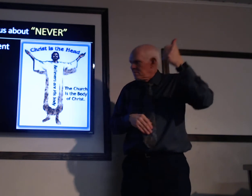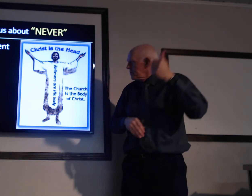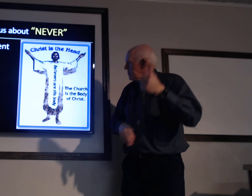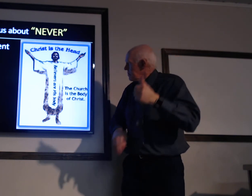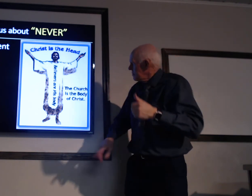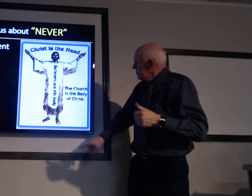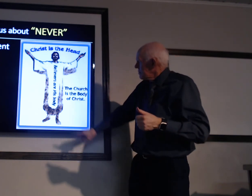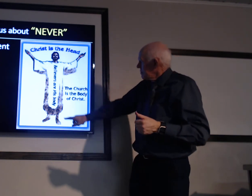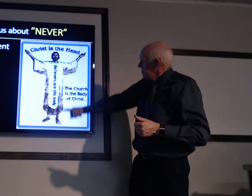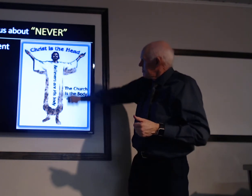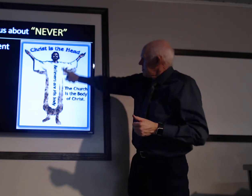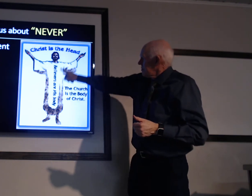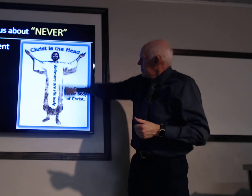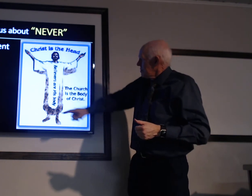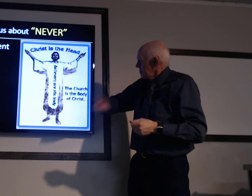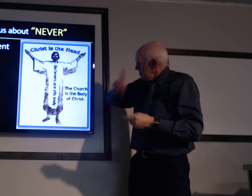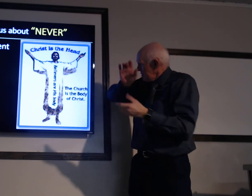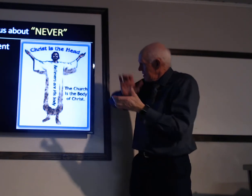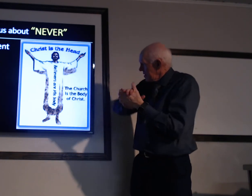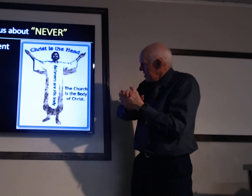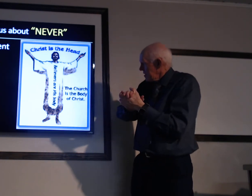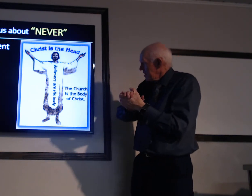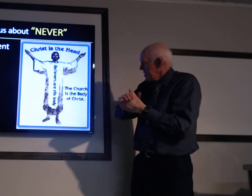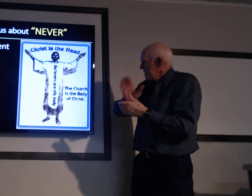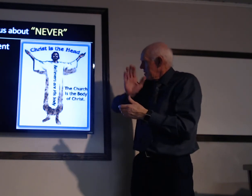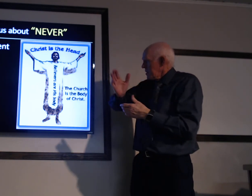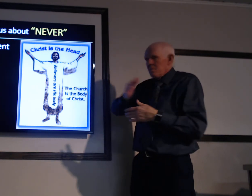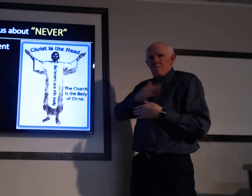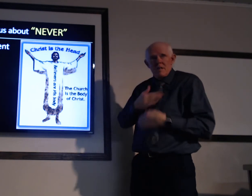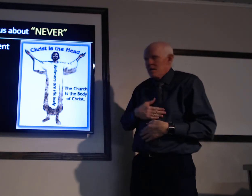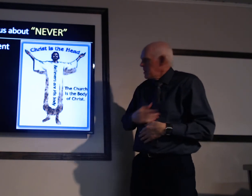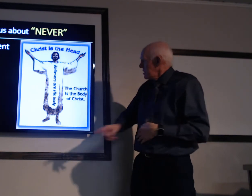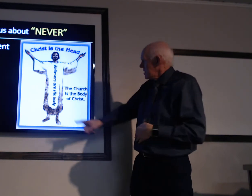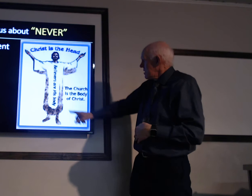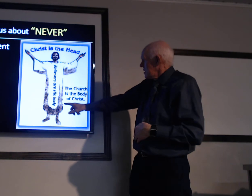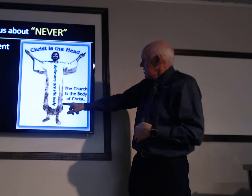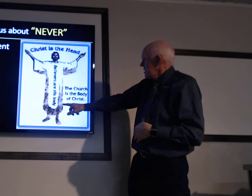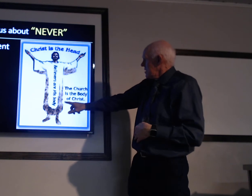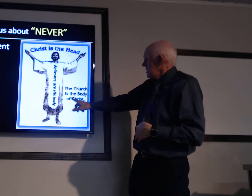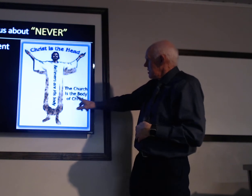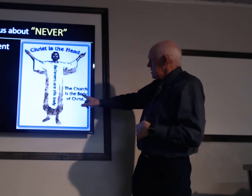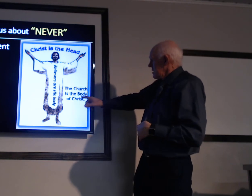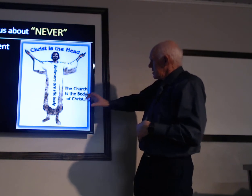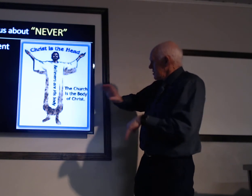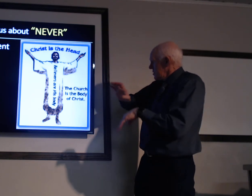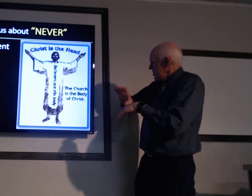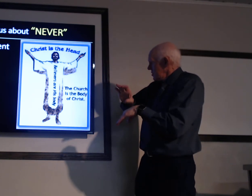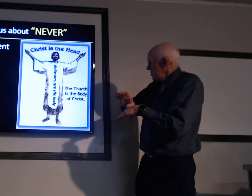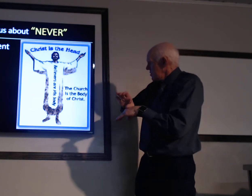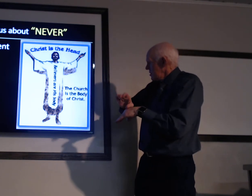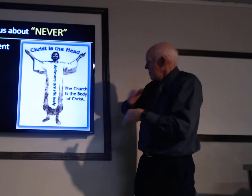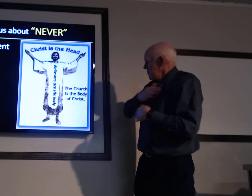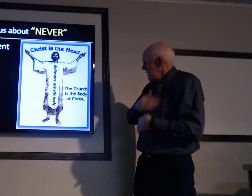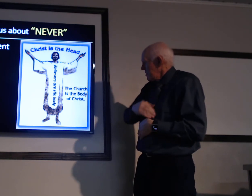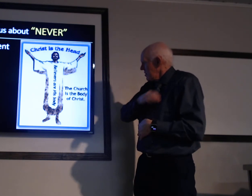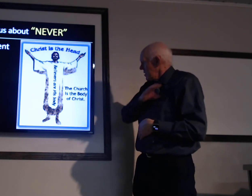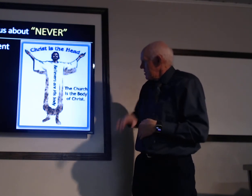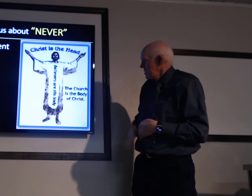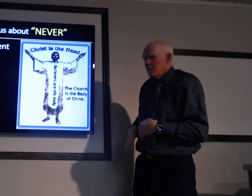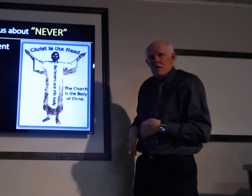Jesus is the head. Believers are his body. The church is the body of